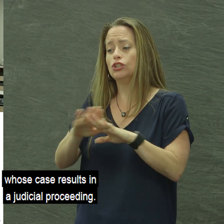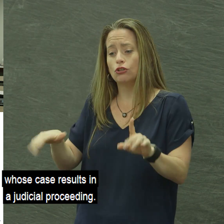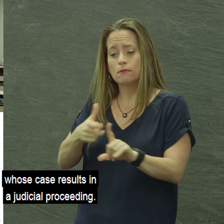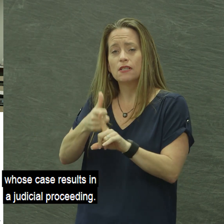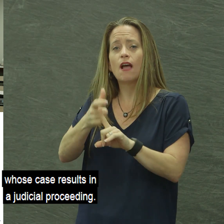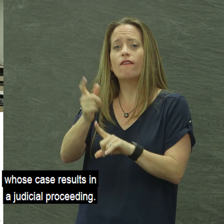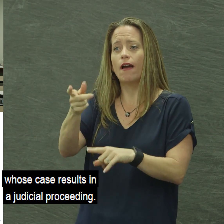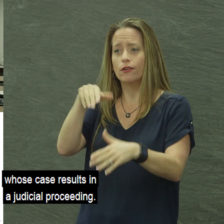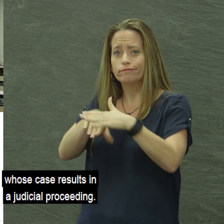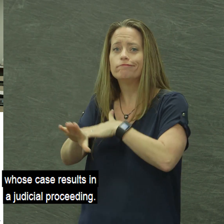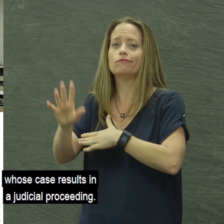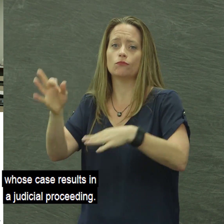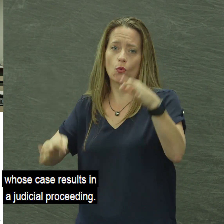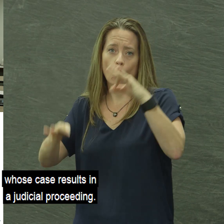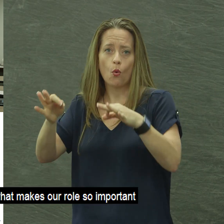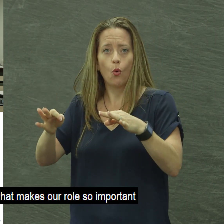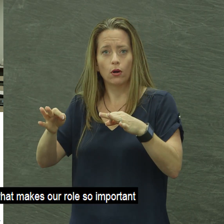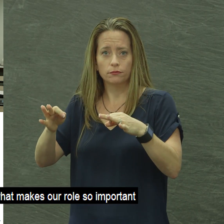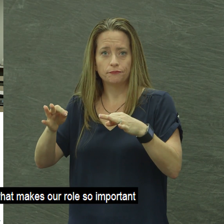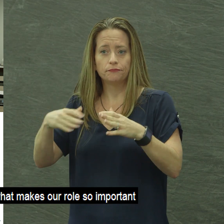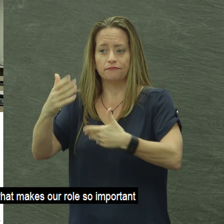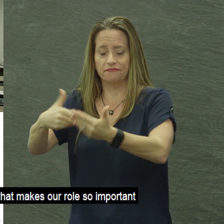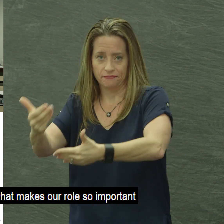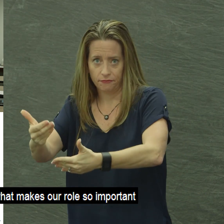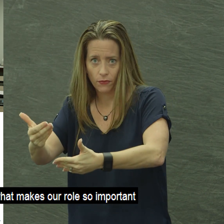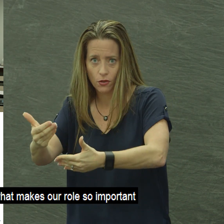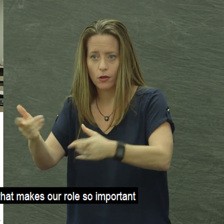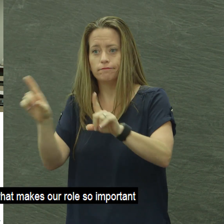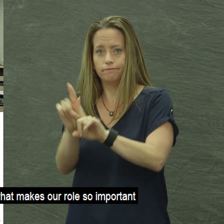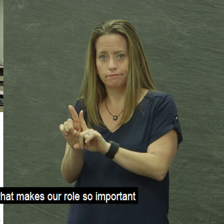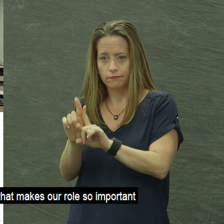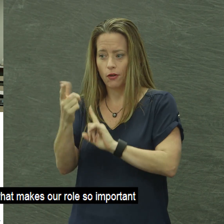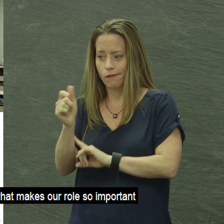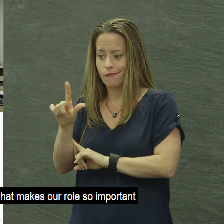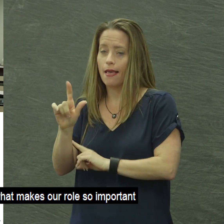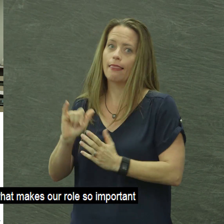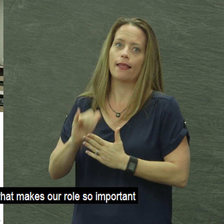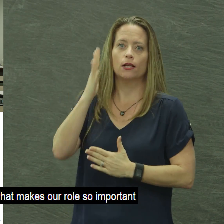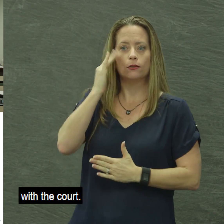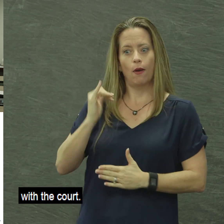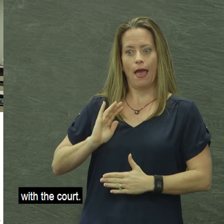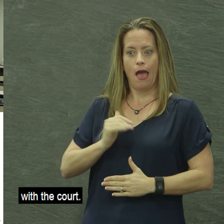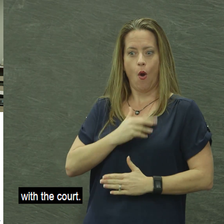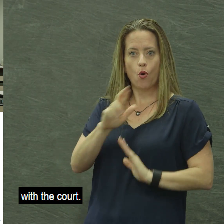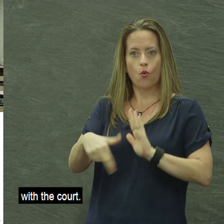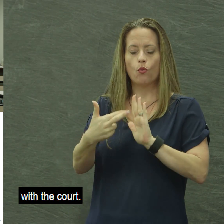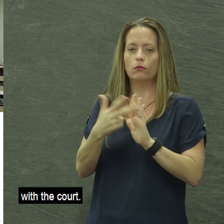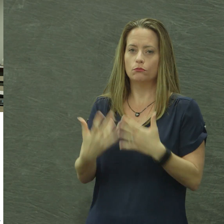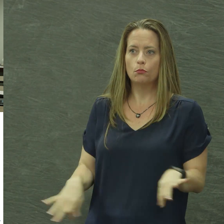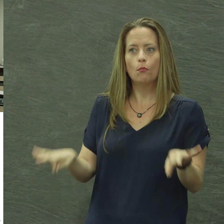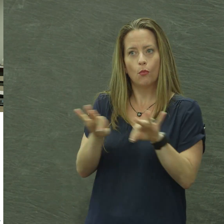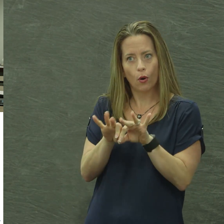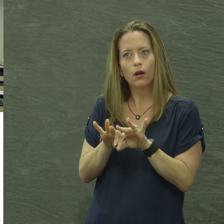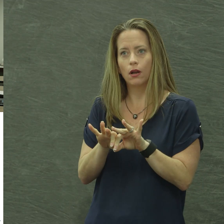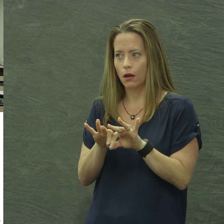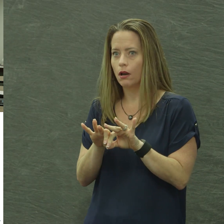judicial proceeding. That's what makes our role so important with the court.